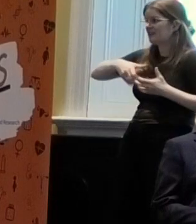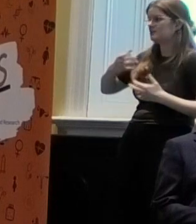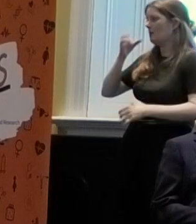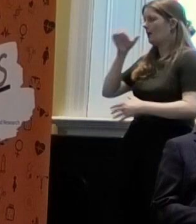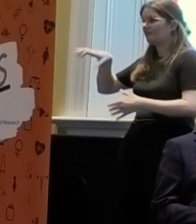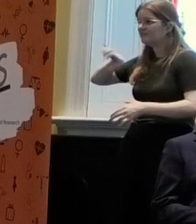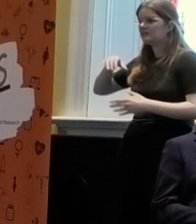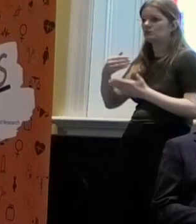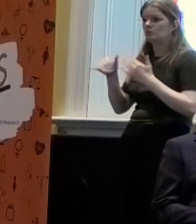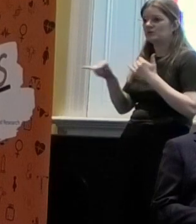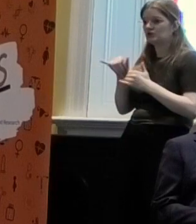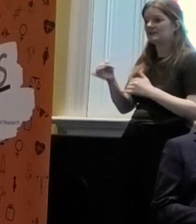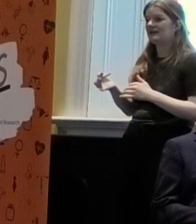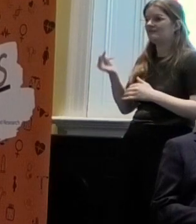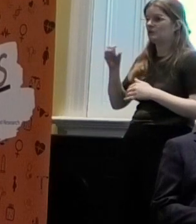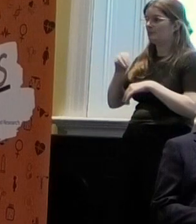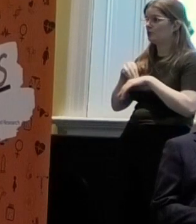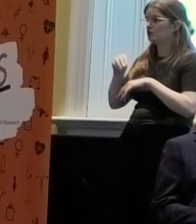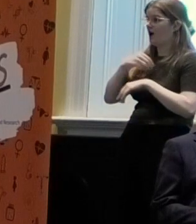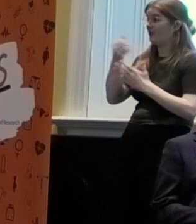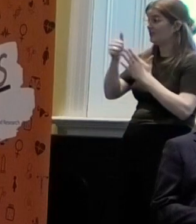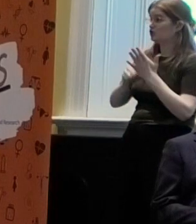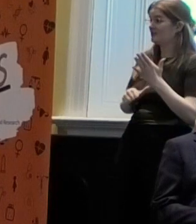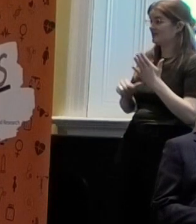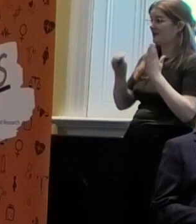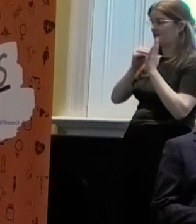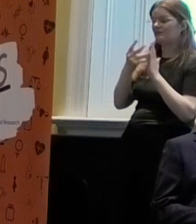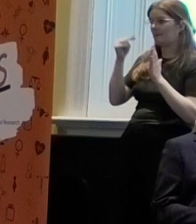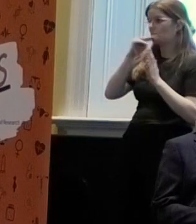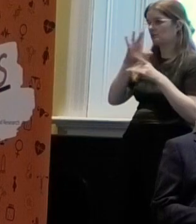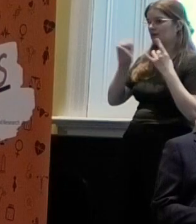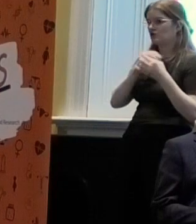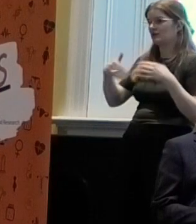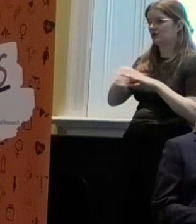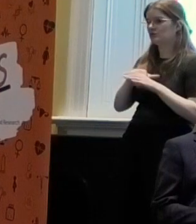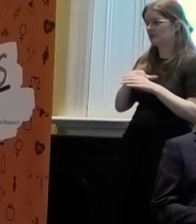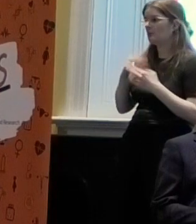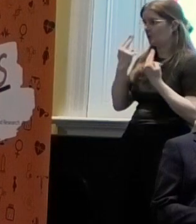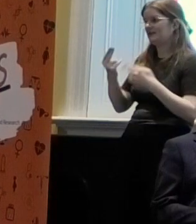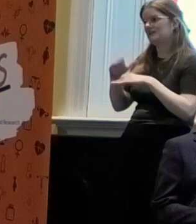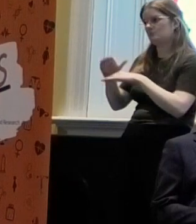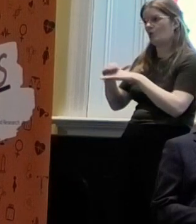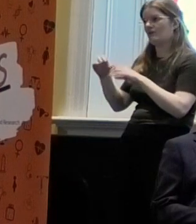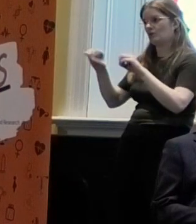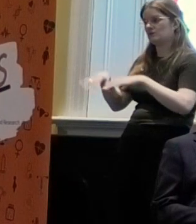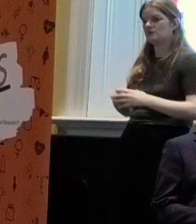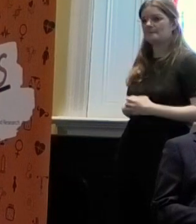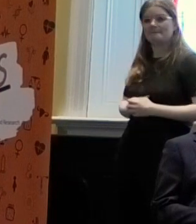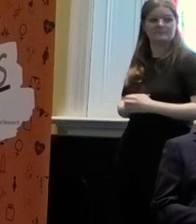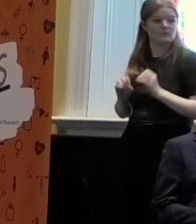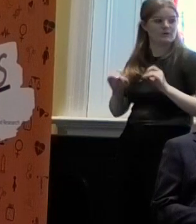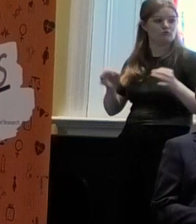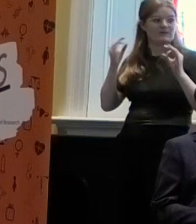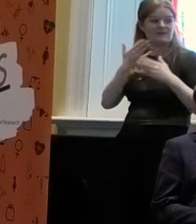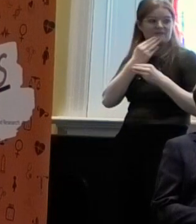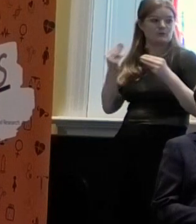feeding. So I think having it on the agenda the whole time is really important, but more needs to be done for sure. Great, thank